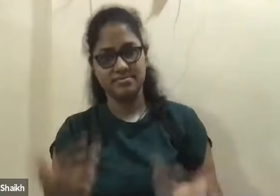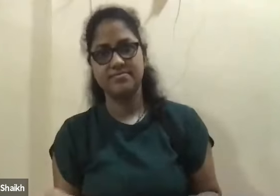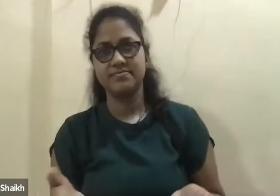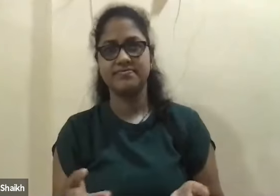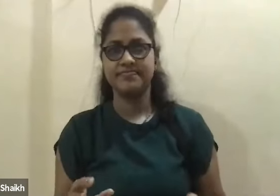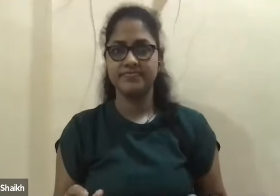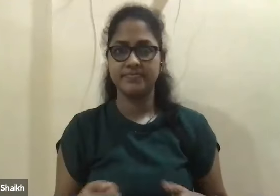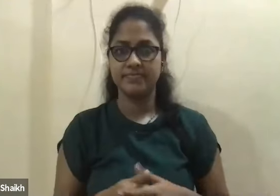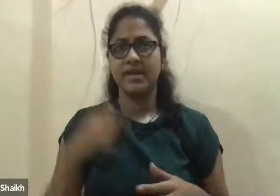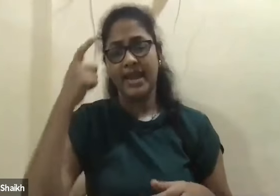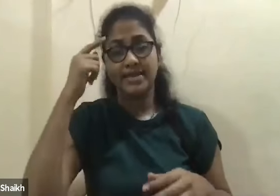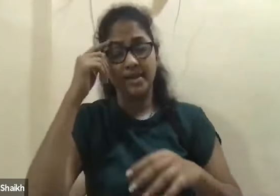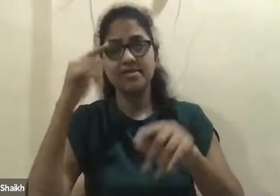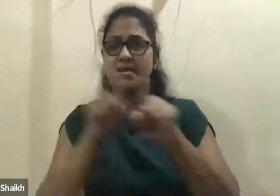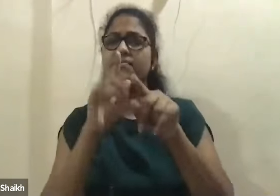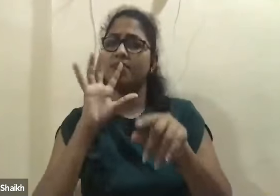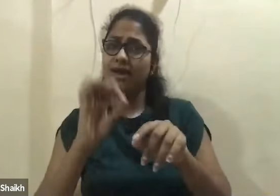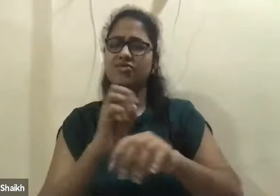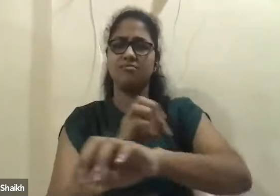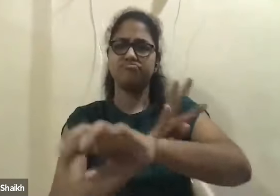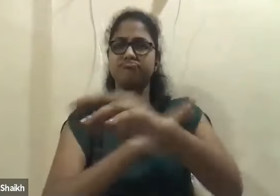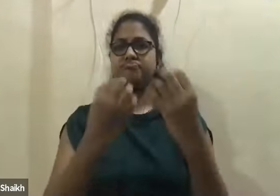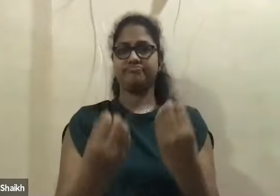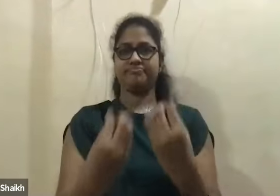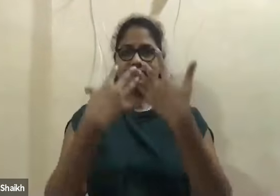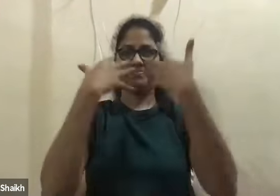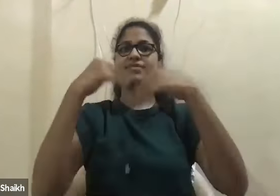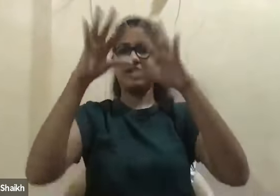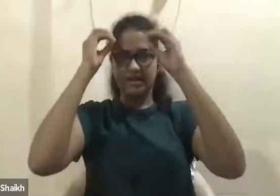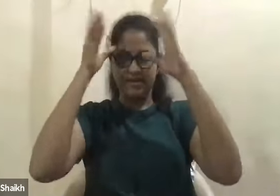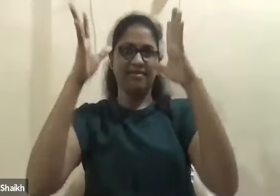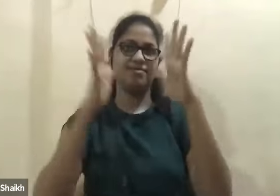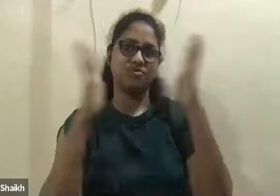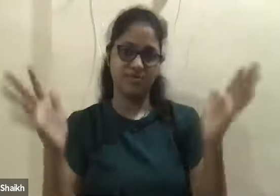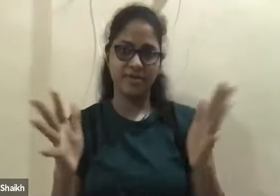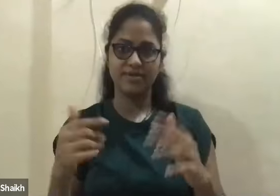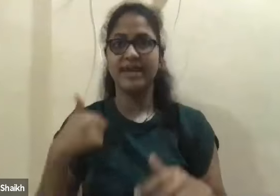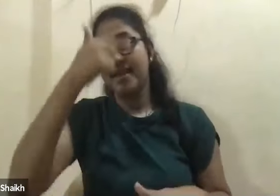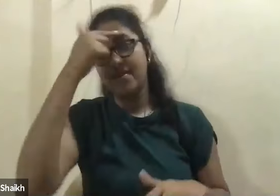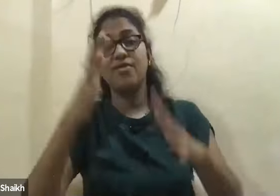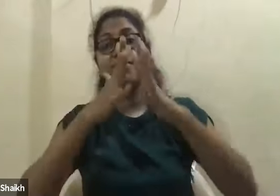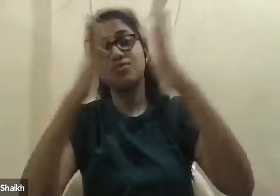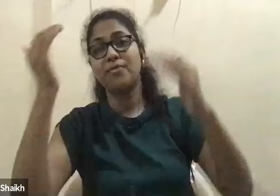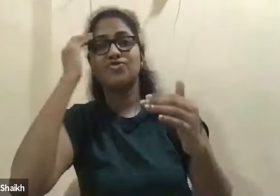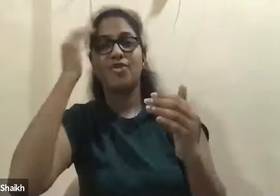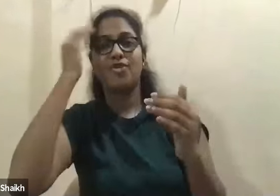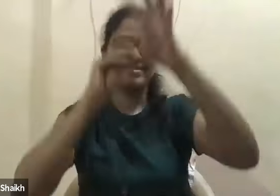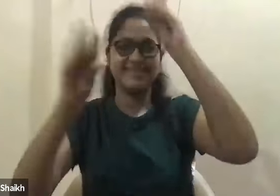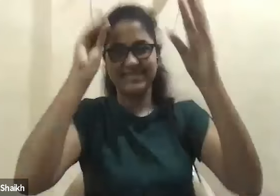was an enriching session for me also. I got a lot of knowledge which I was having a lot